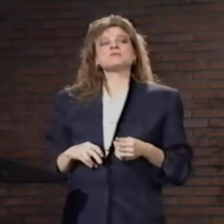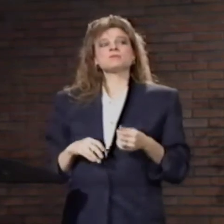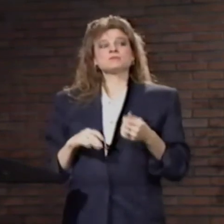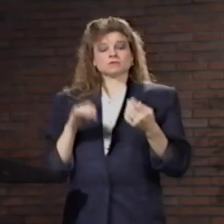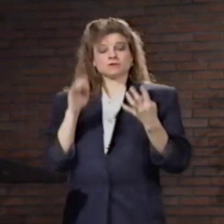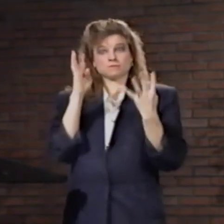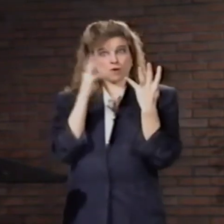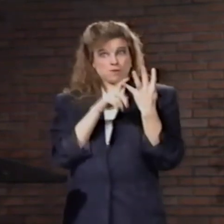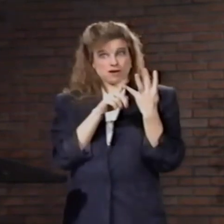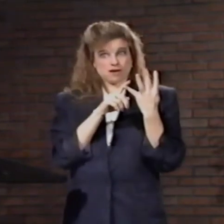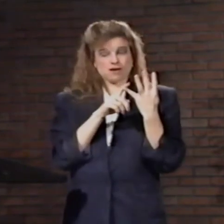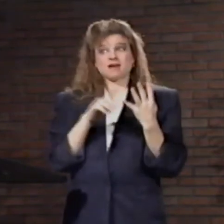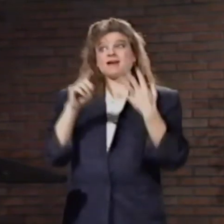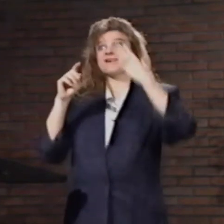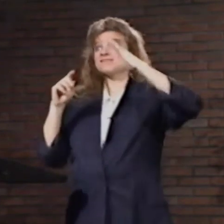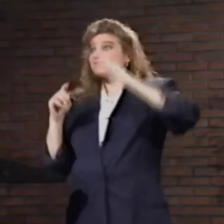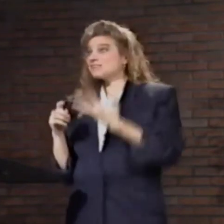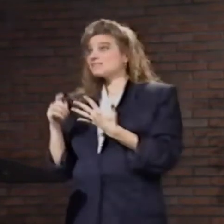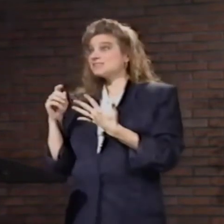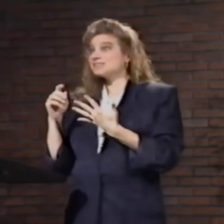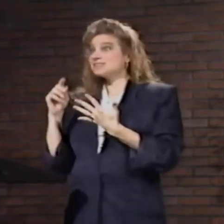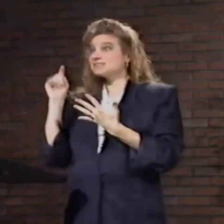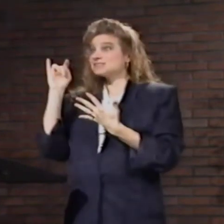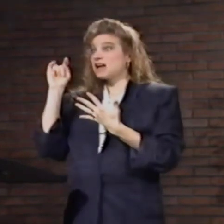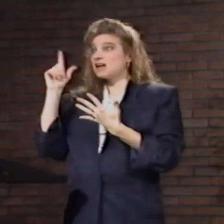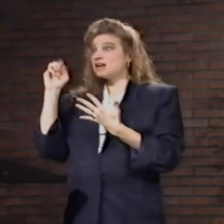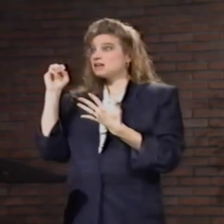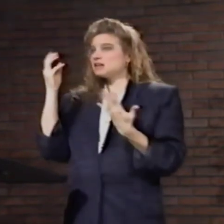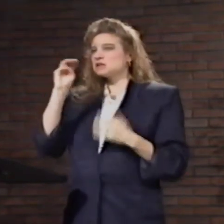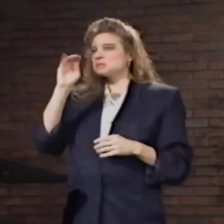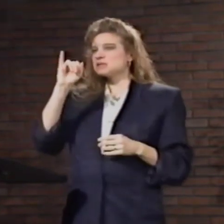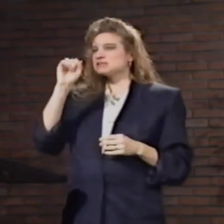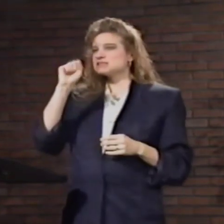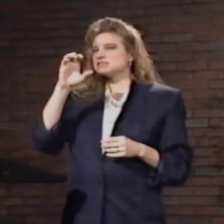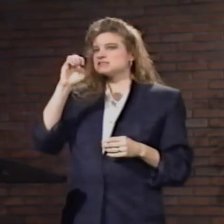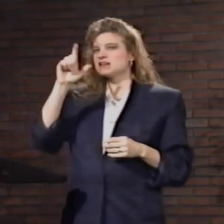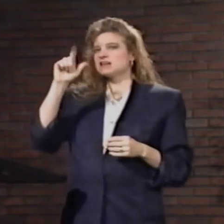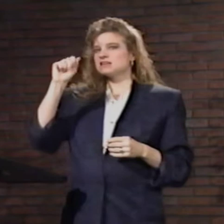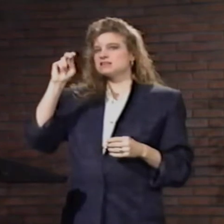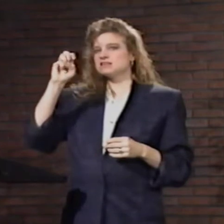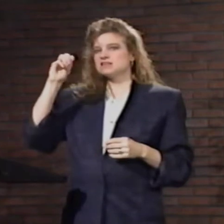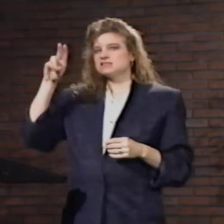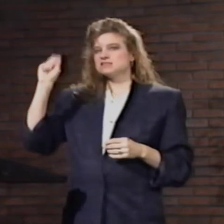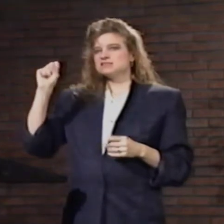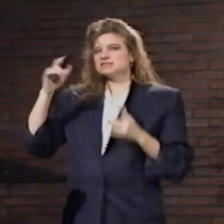So the relay service has to be equal in availability to the regular telephone system.